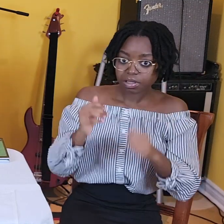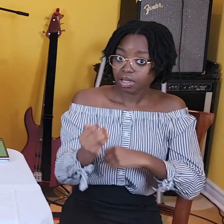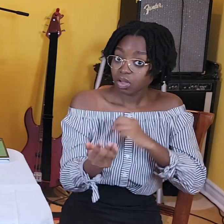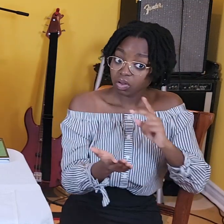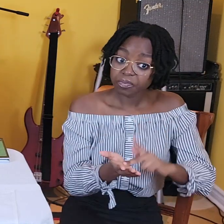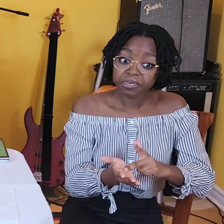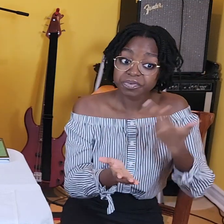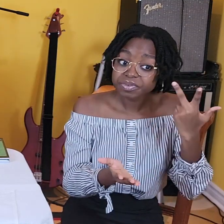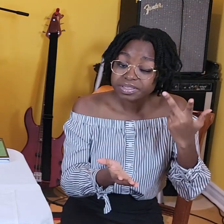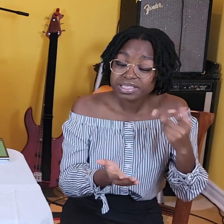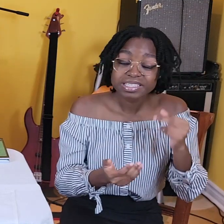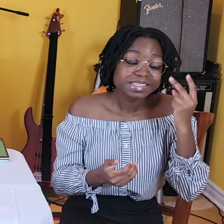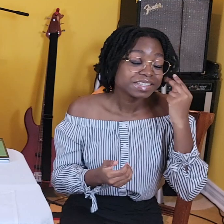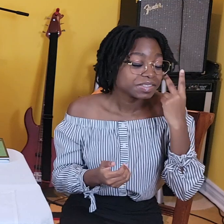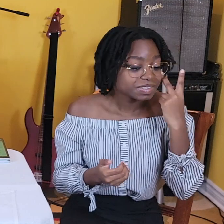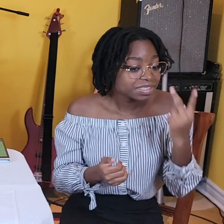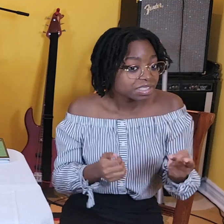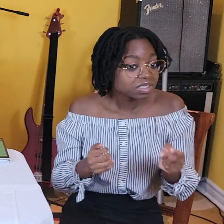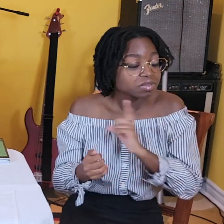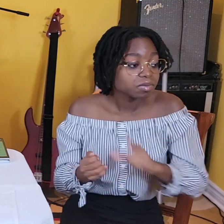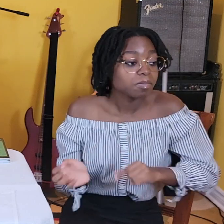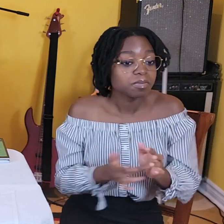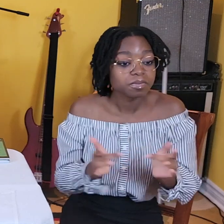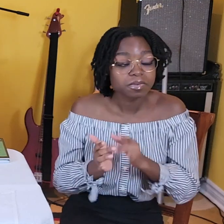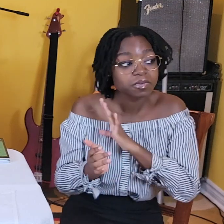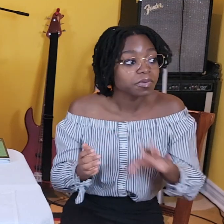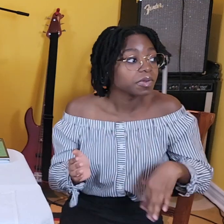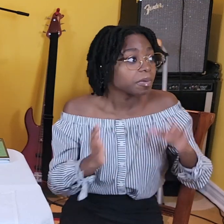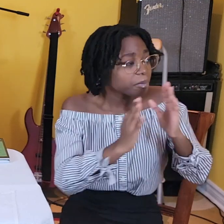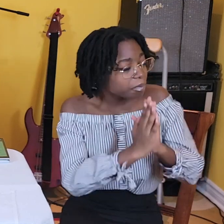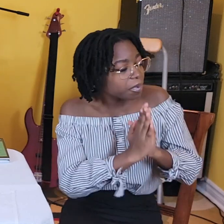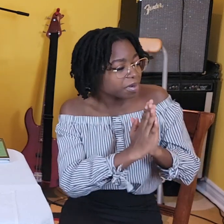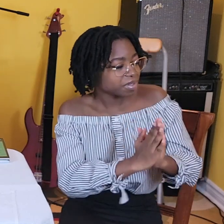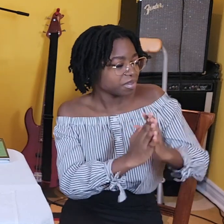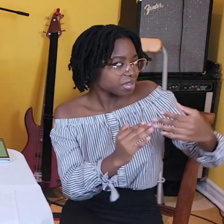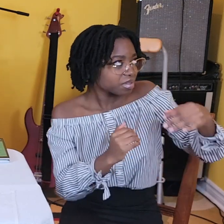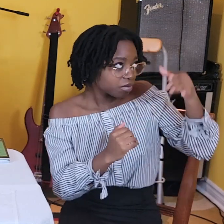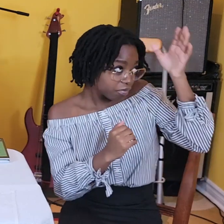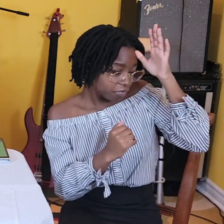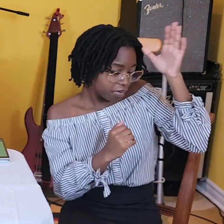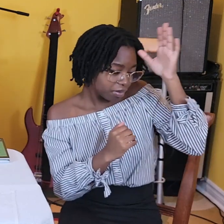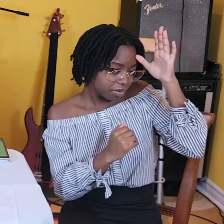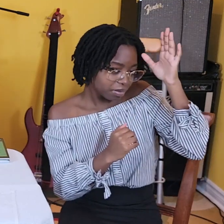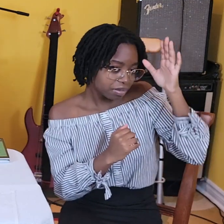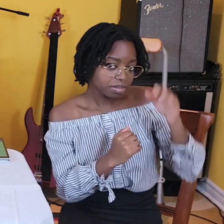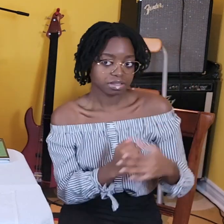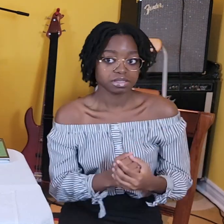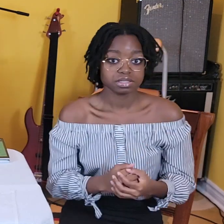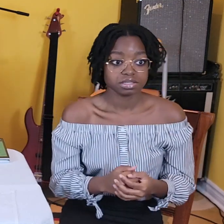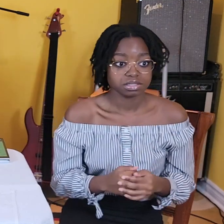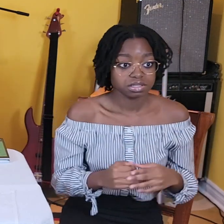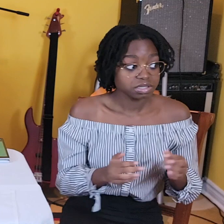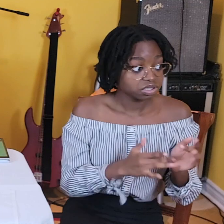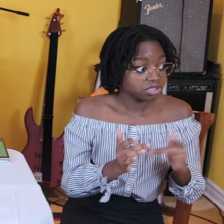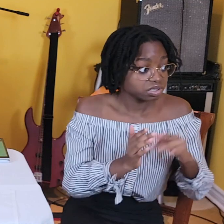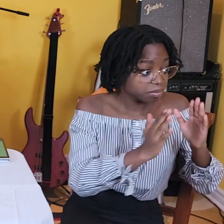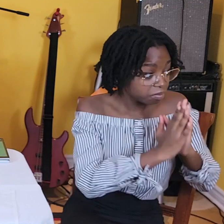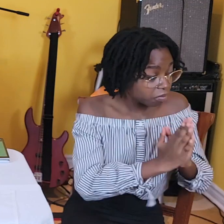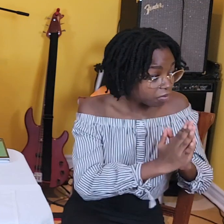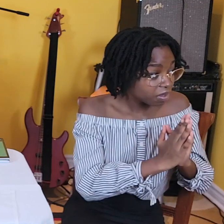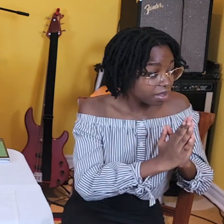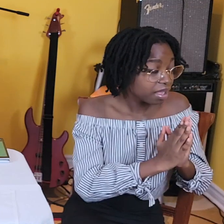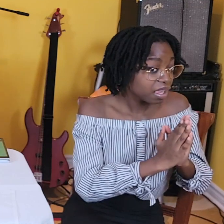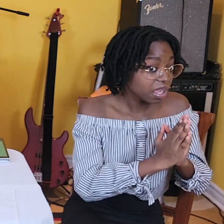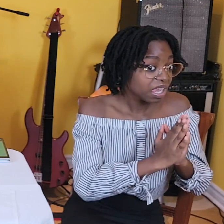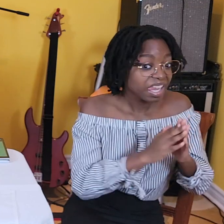Lord Jesus Christ praying to his Father. And while he is praying, the disciples were falling